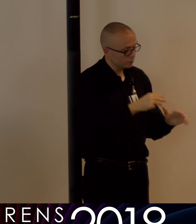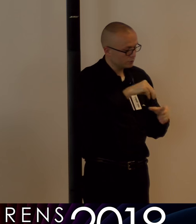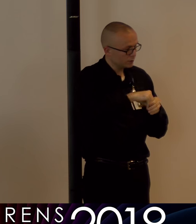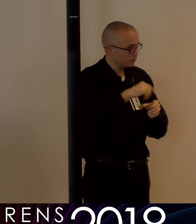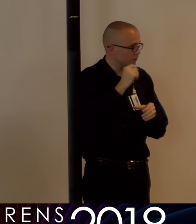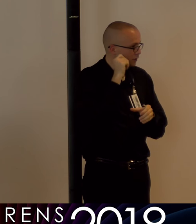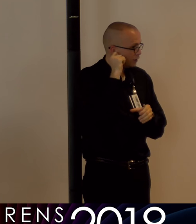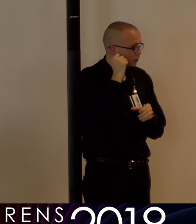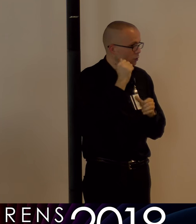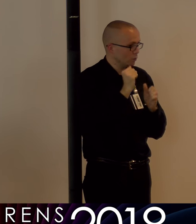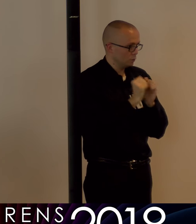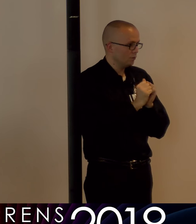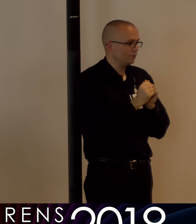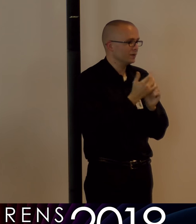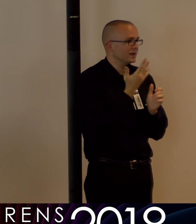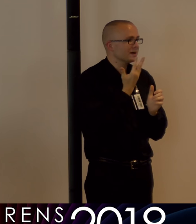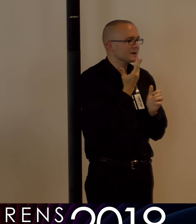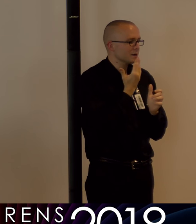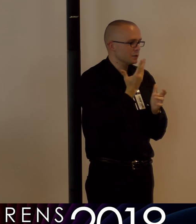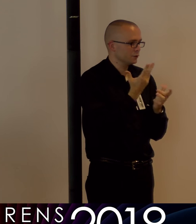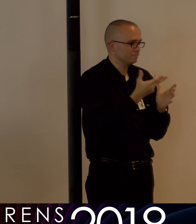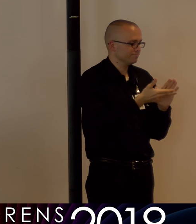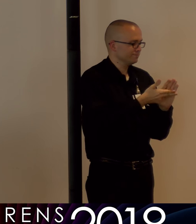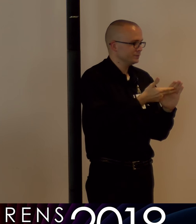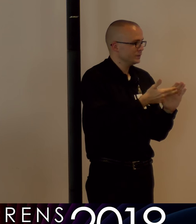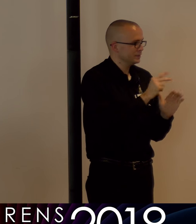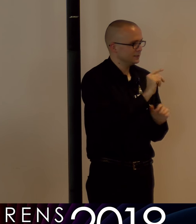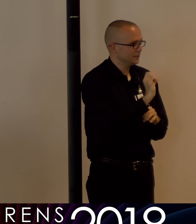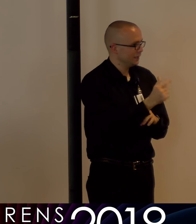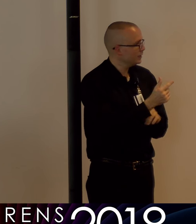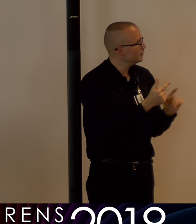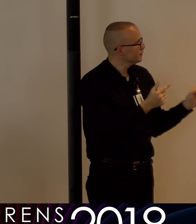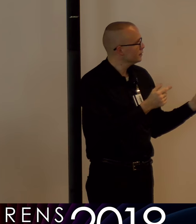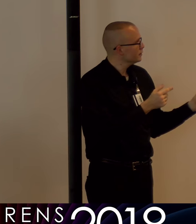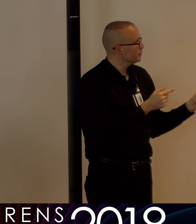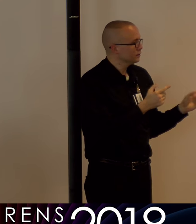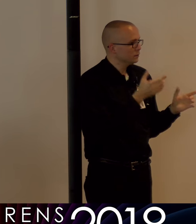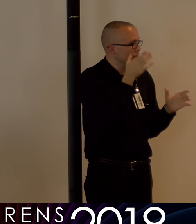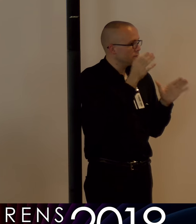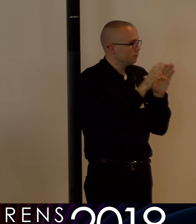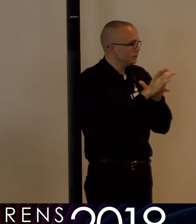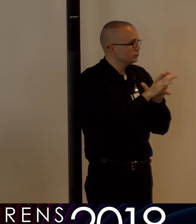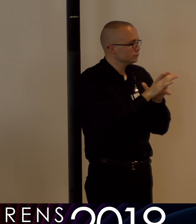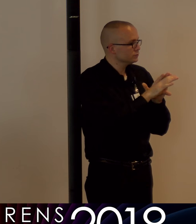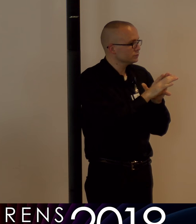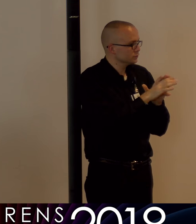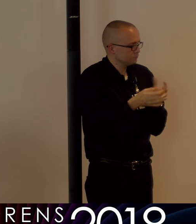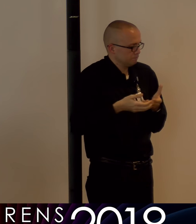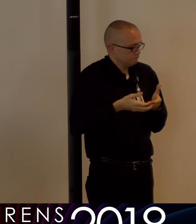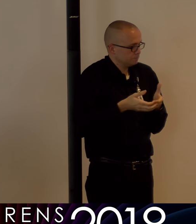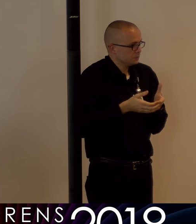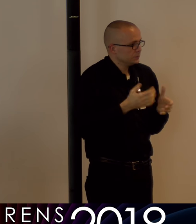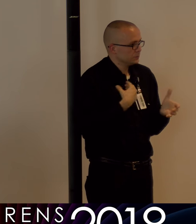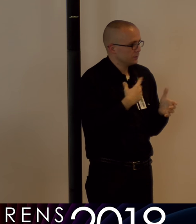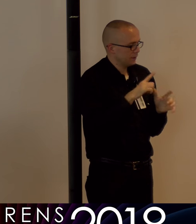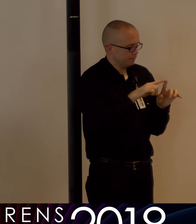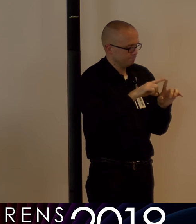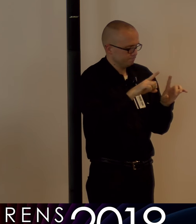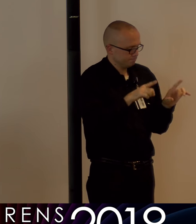a fluorescent tag. This is a picture of their embryo, and this is the otocyst, that little spherical structure